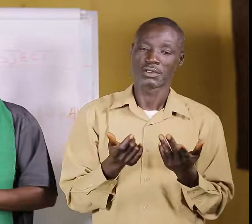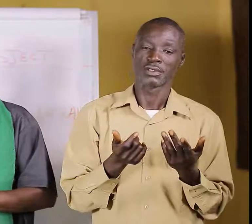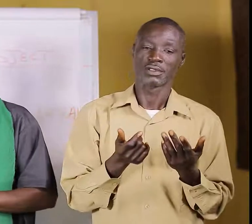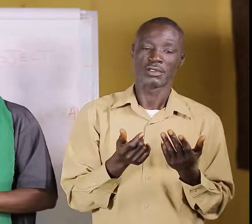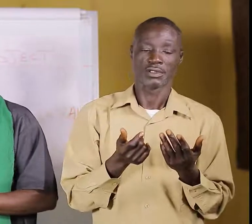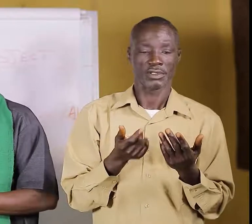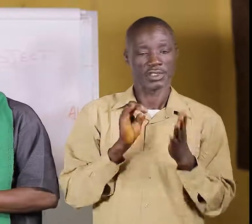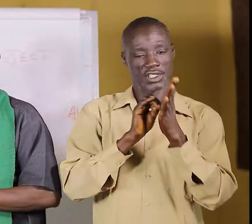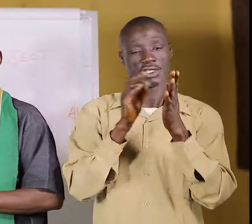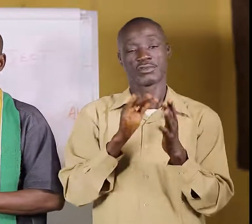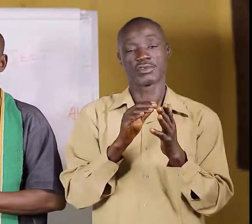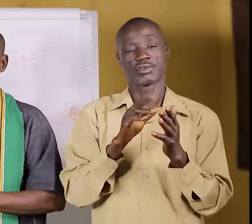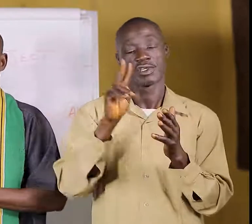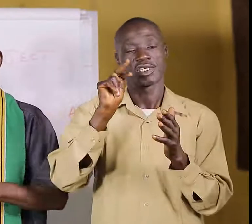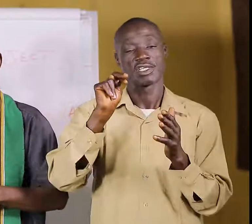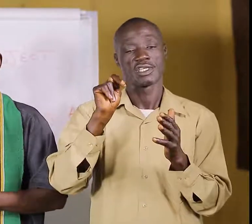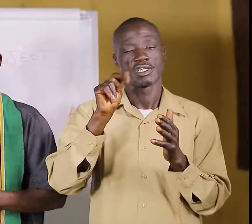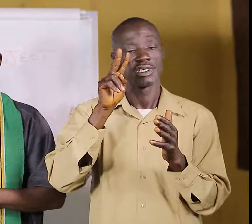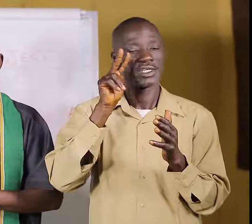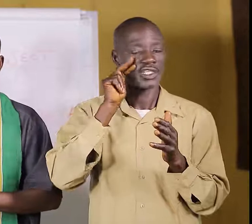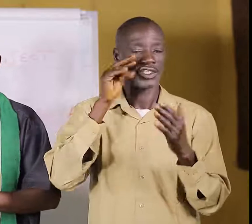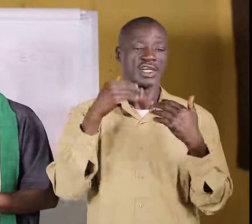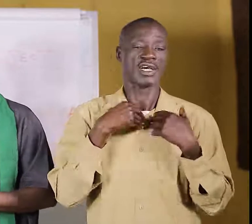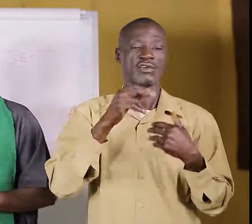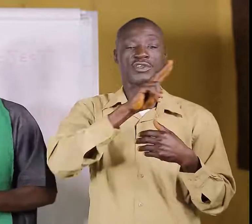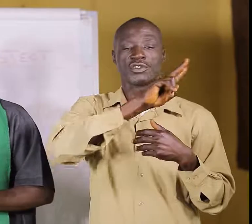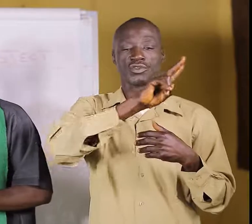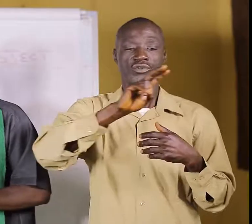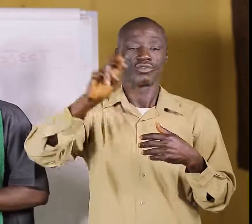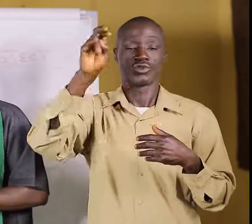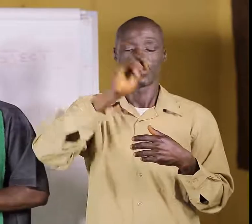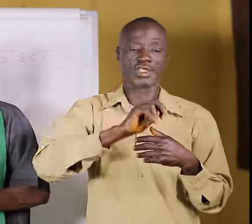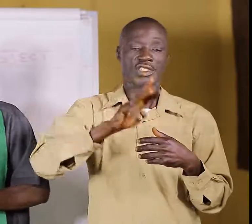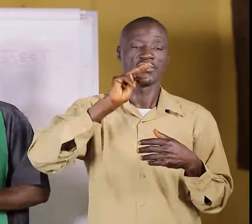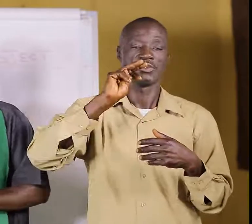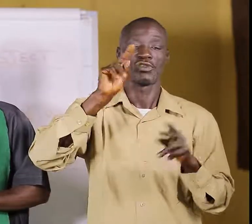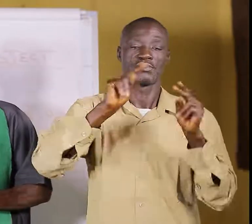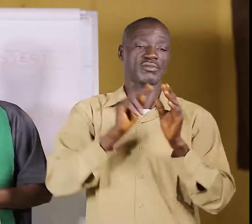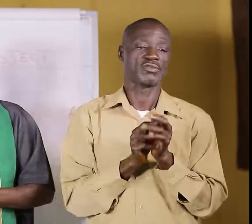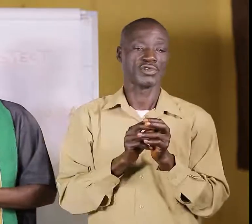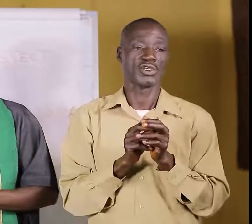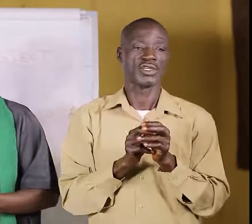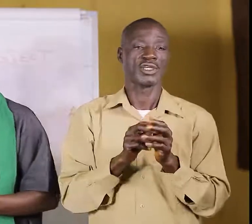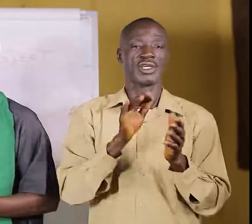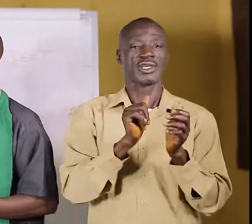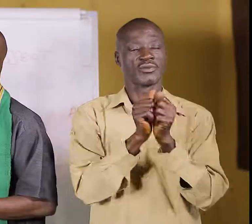Imagine Nigeria having approximately 200 million